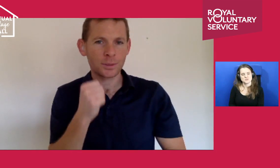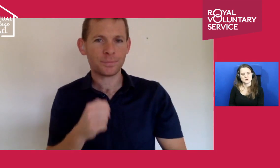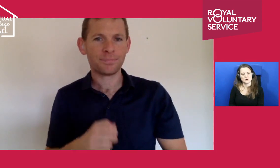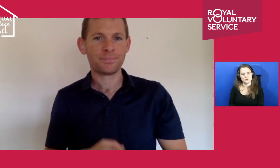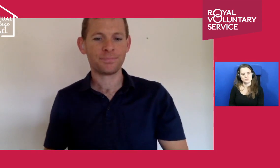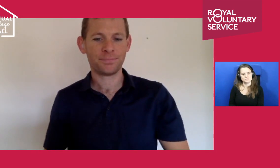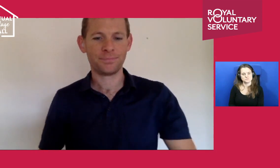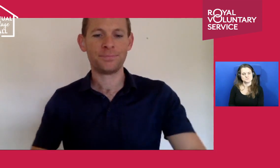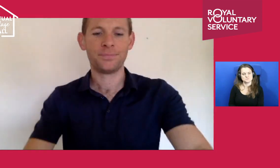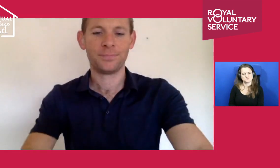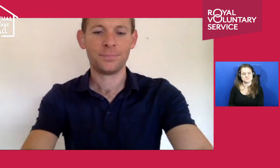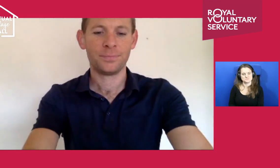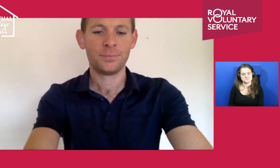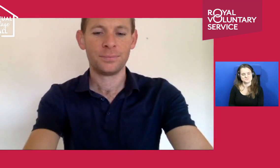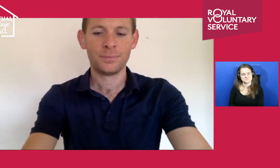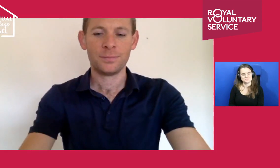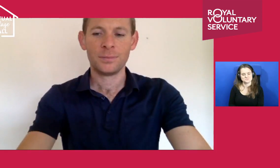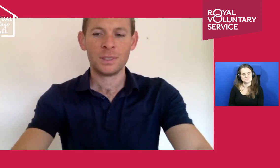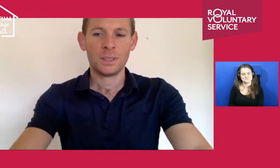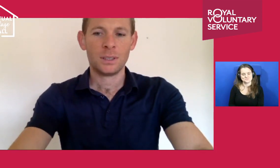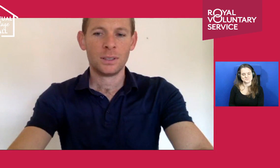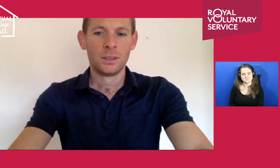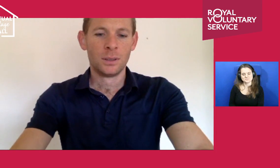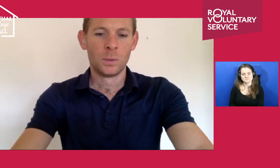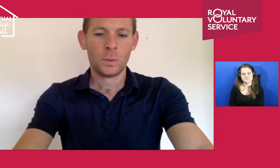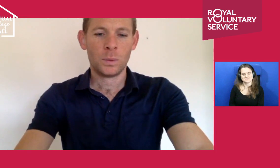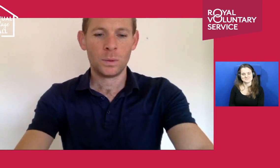Okay, so cold.